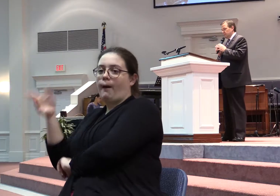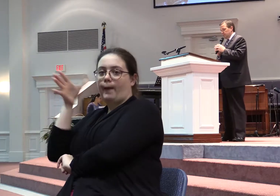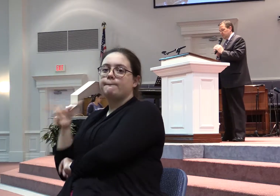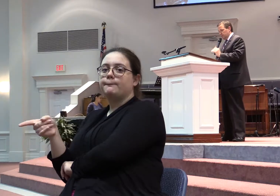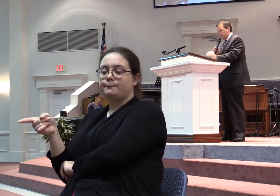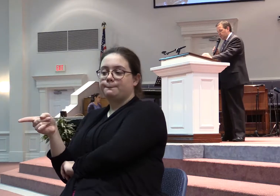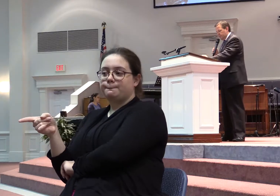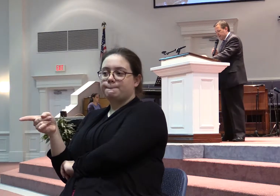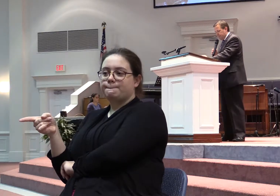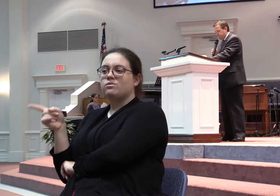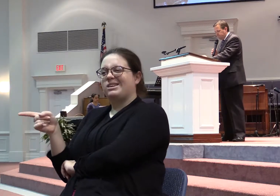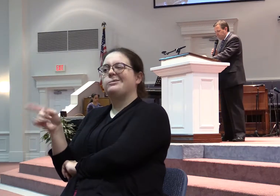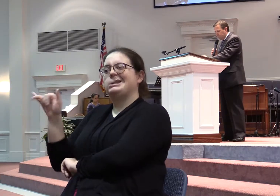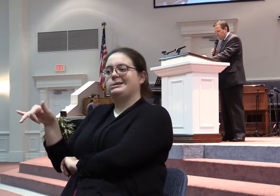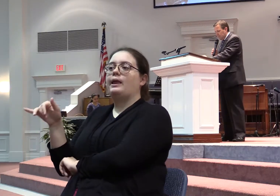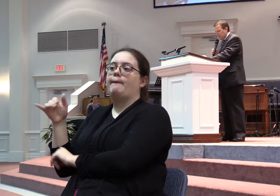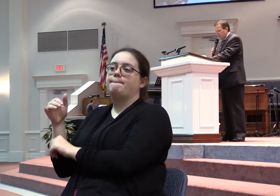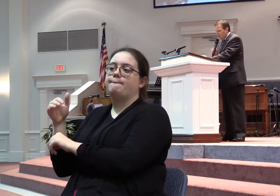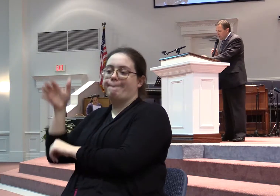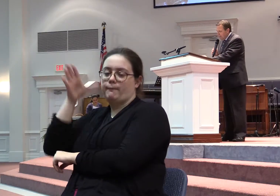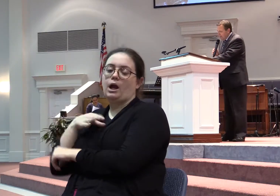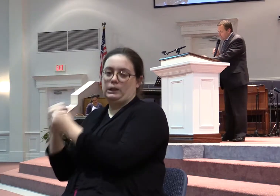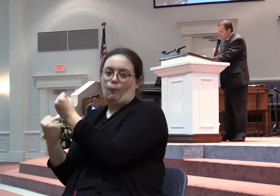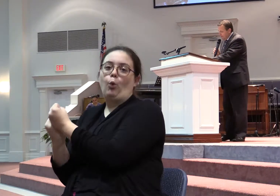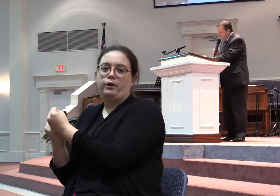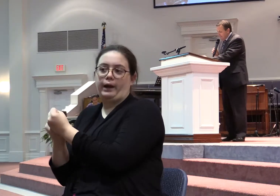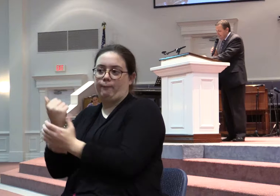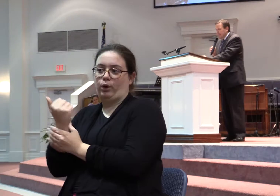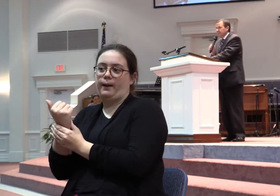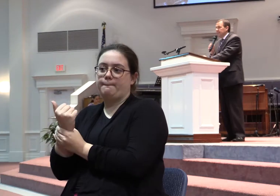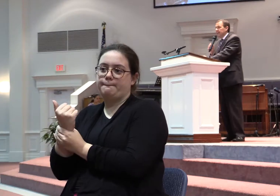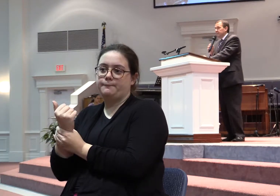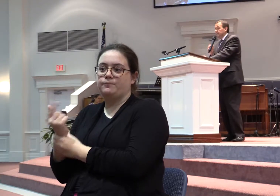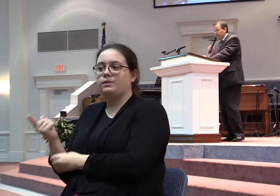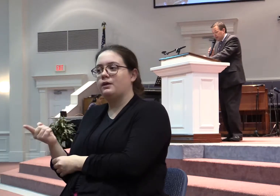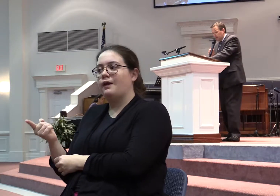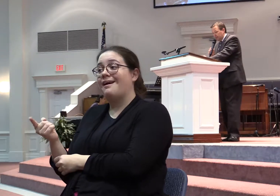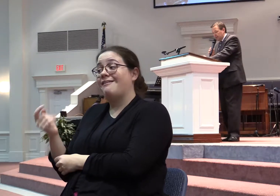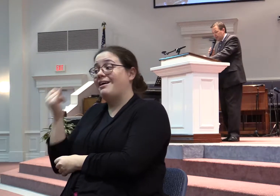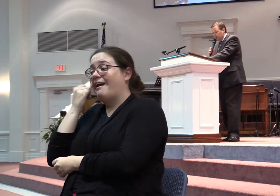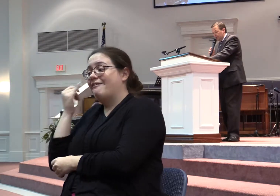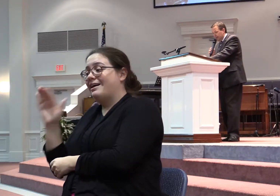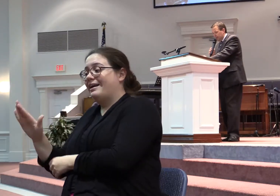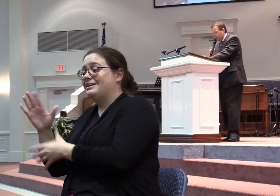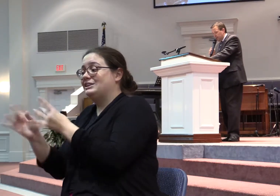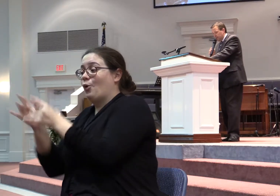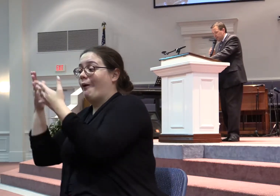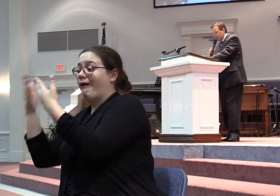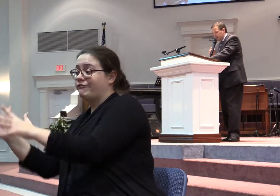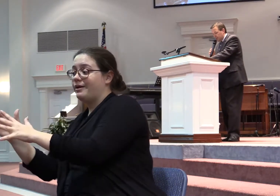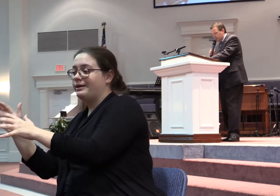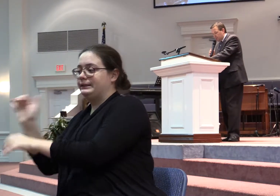was such a man. If only Lot would have ended as he had begun, he would have had a